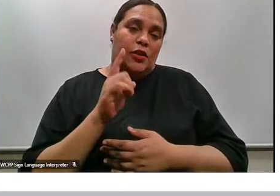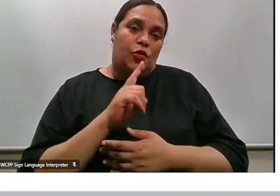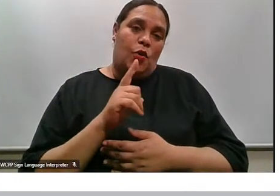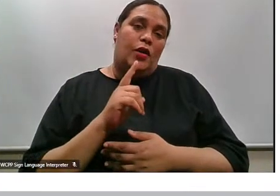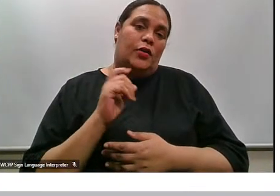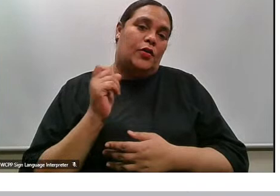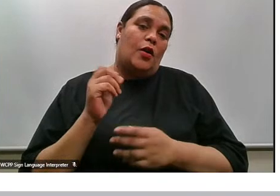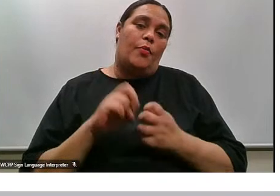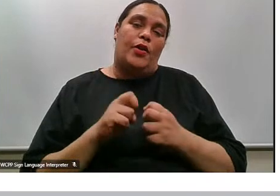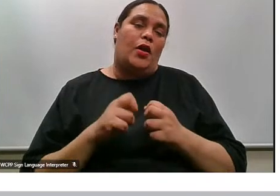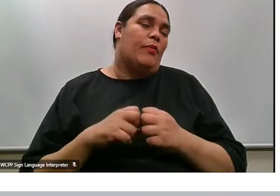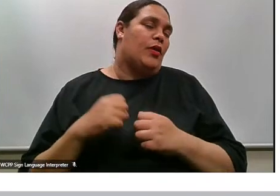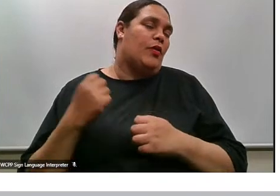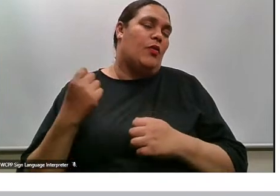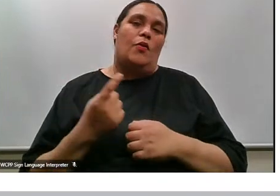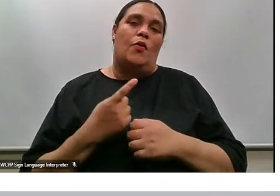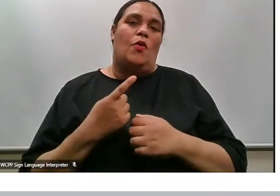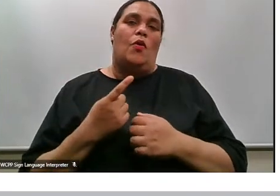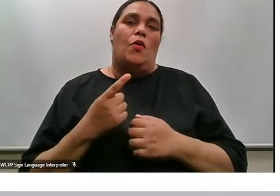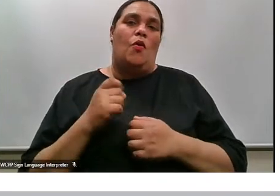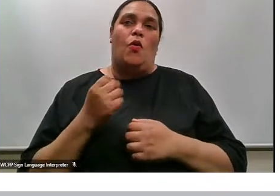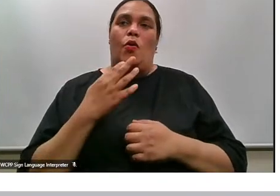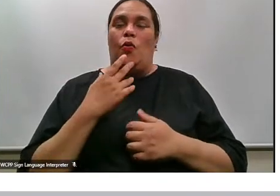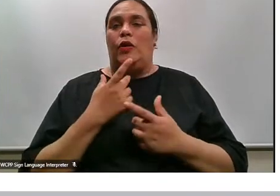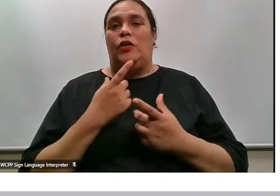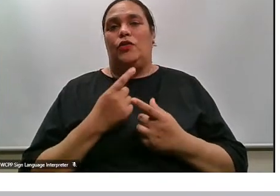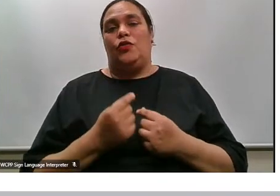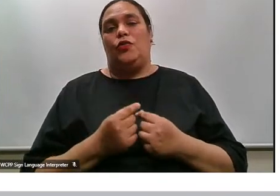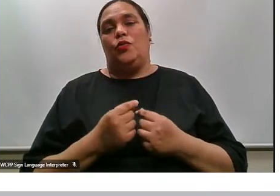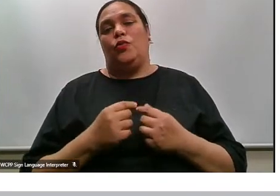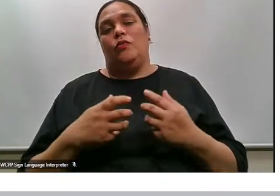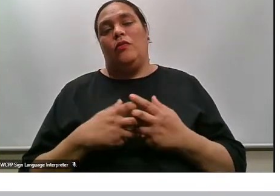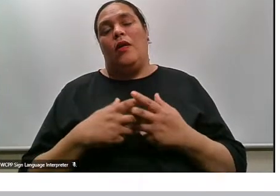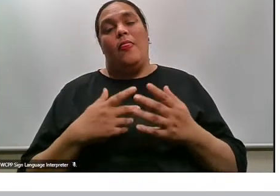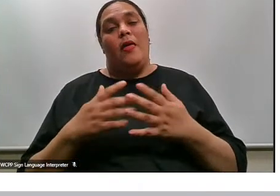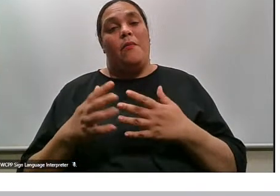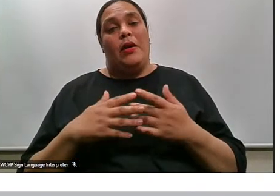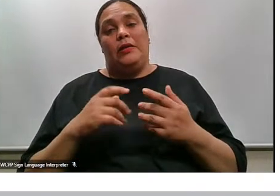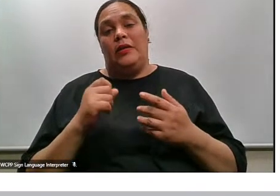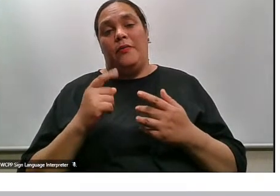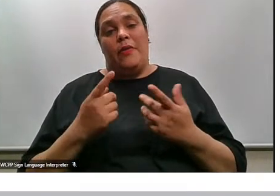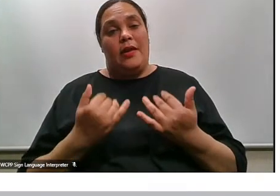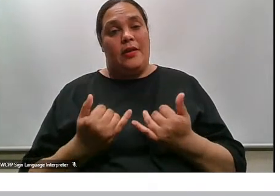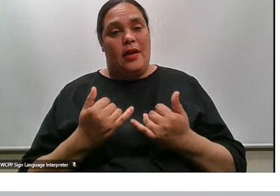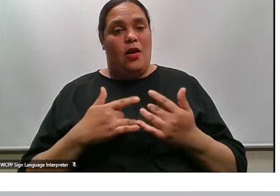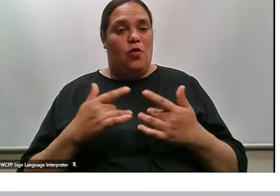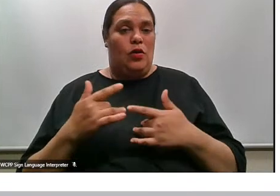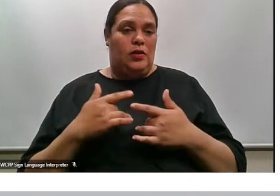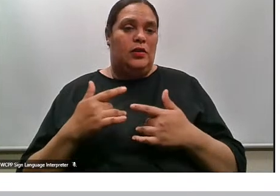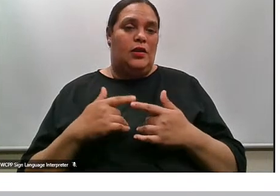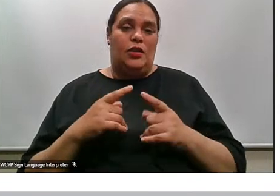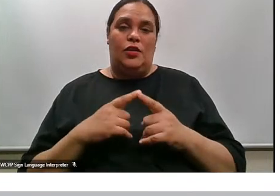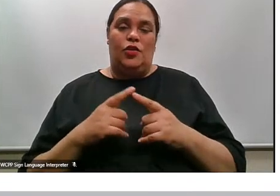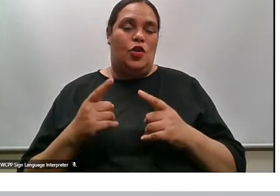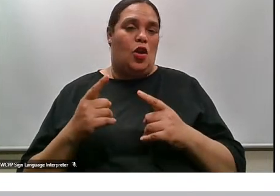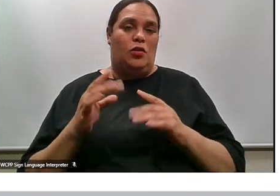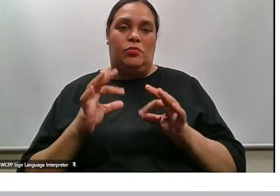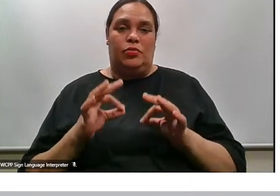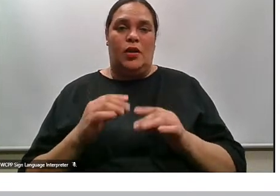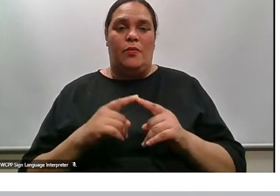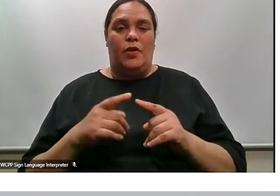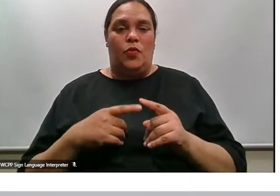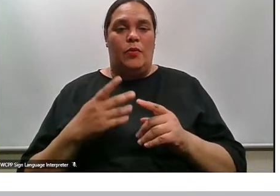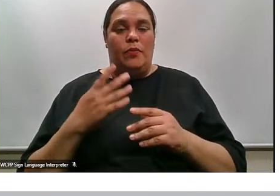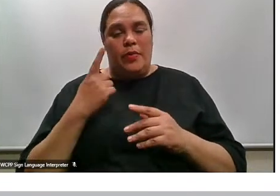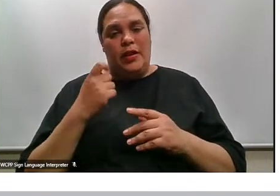all probability, the all risk has been mitigated. The matters that are currently considered are not insurmountable. We believe we